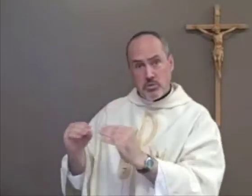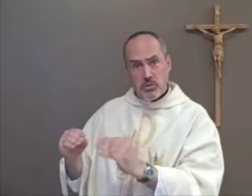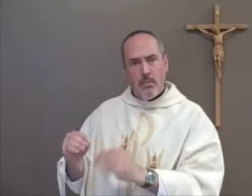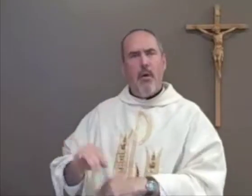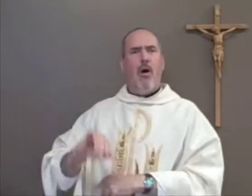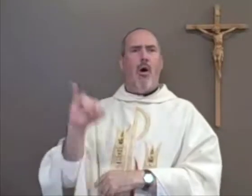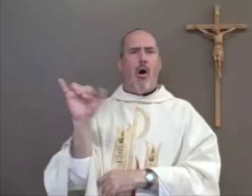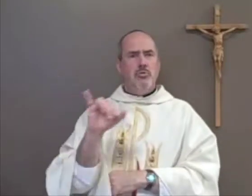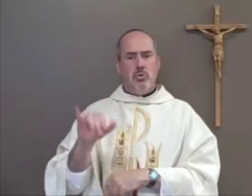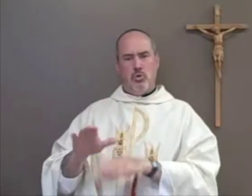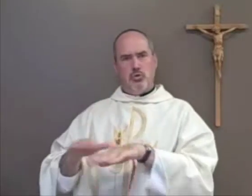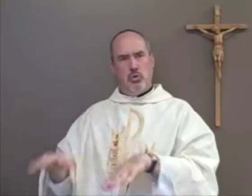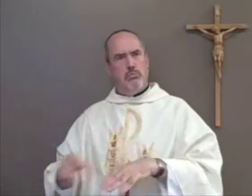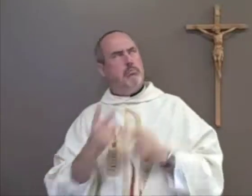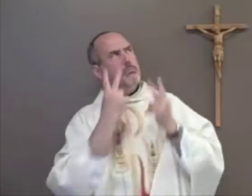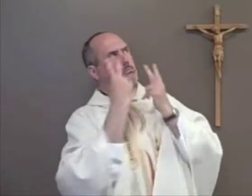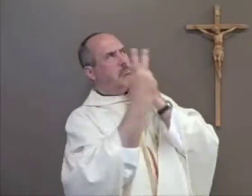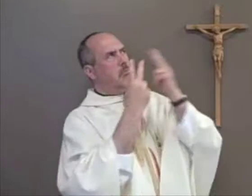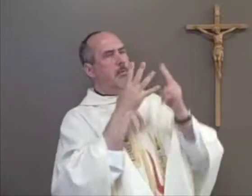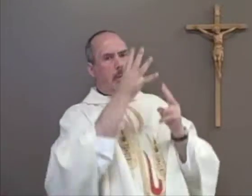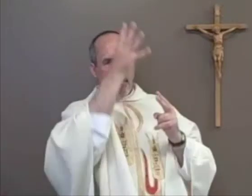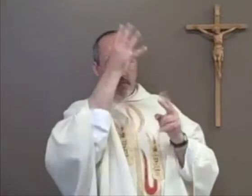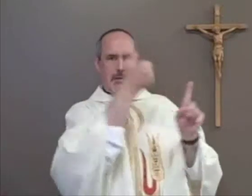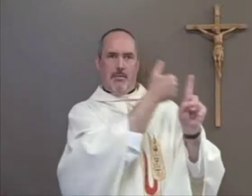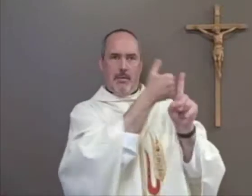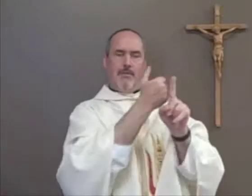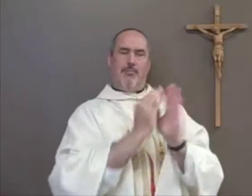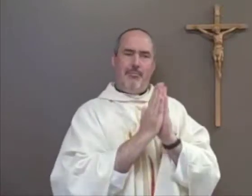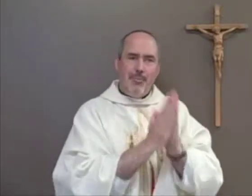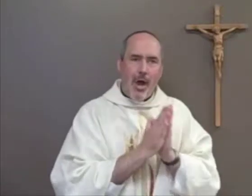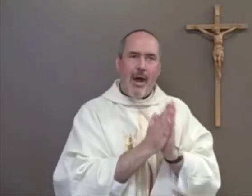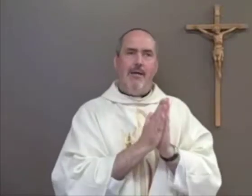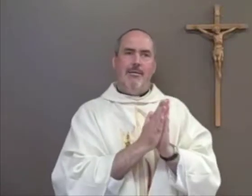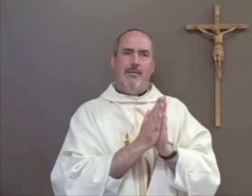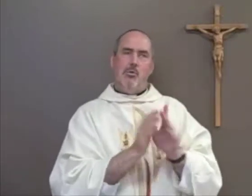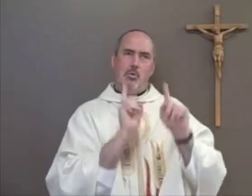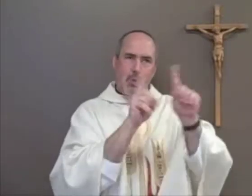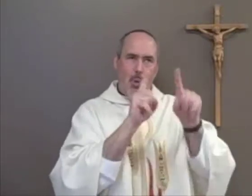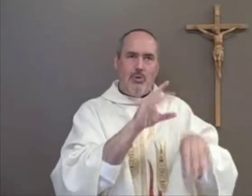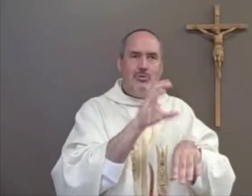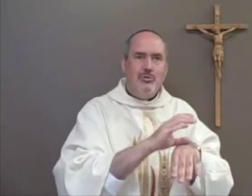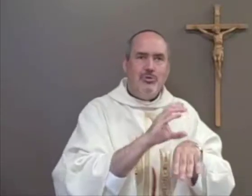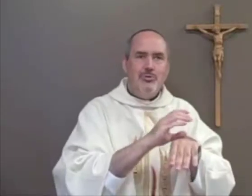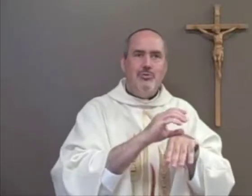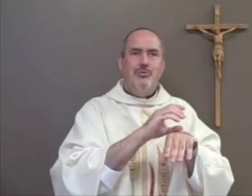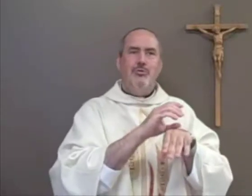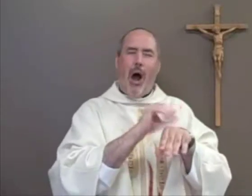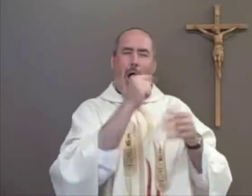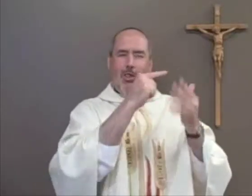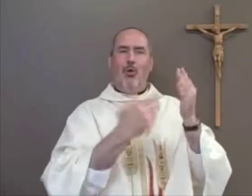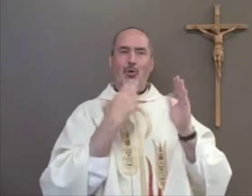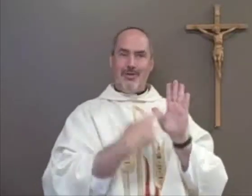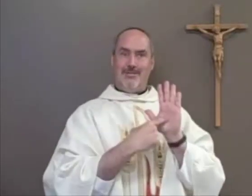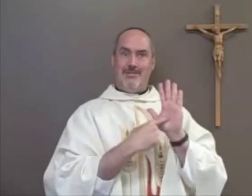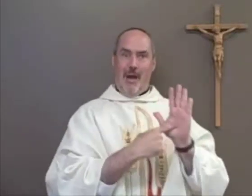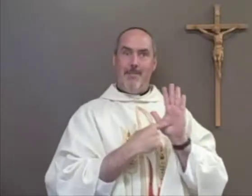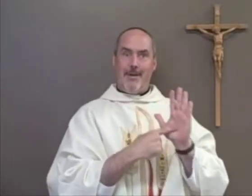Sunday. As children see their parents setting this example of being devout in their prayers, devout in going